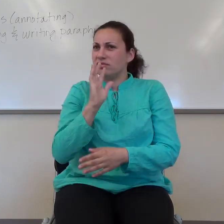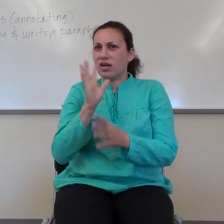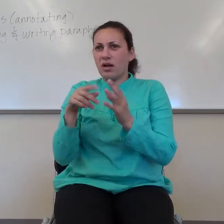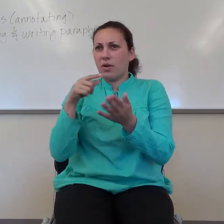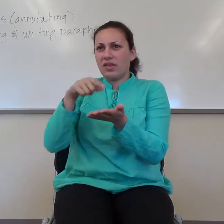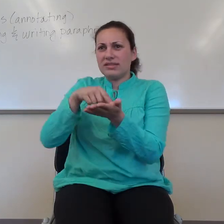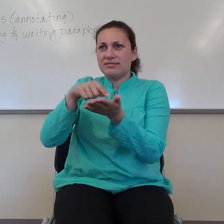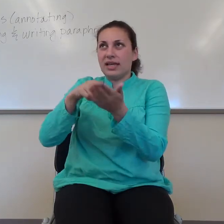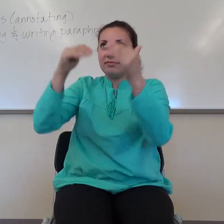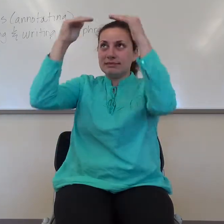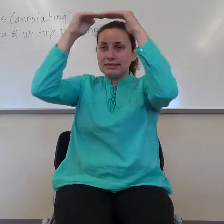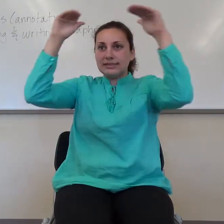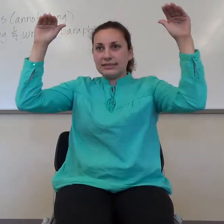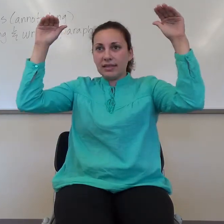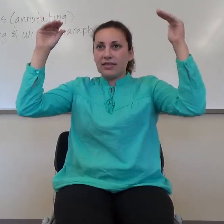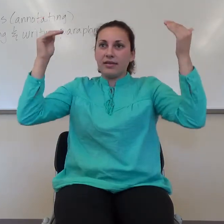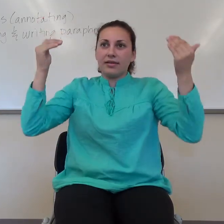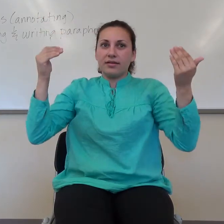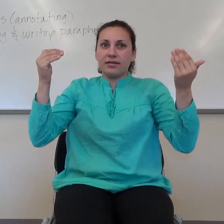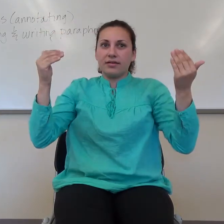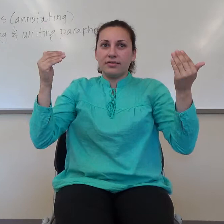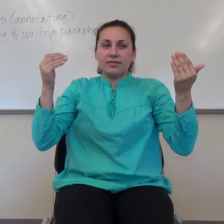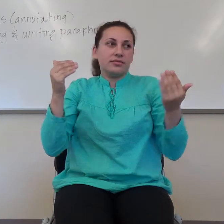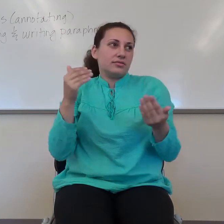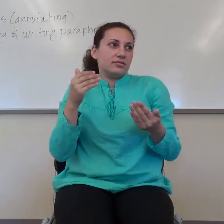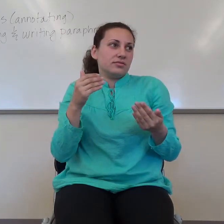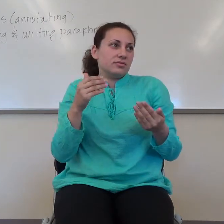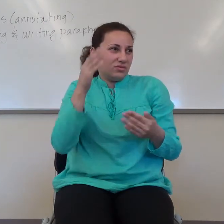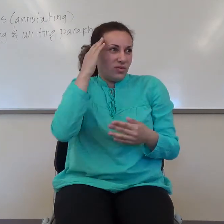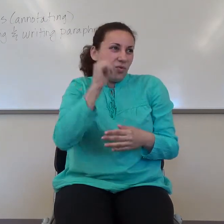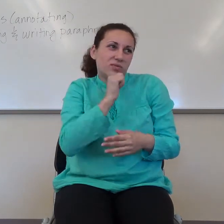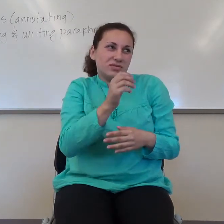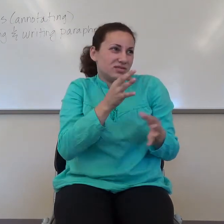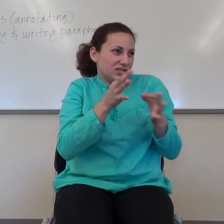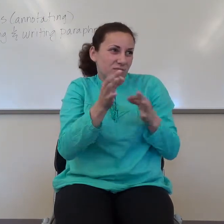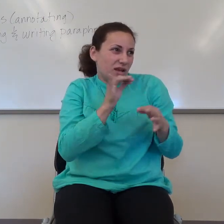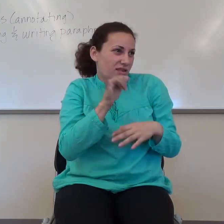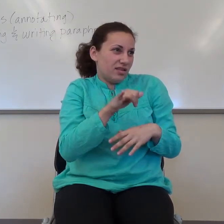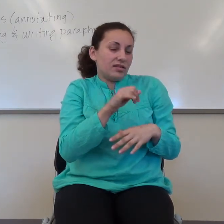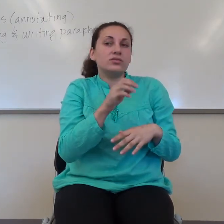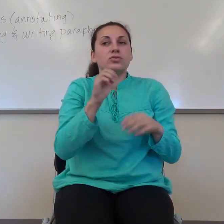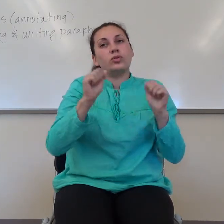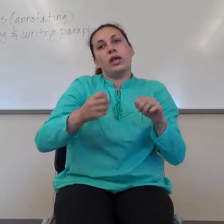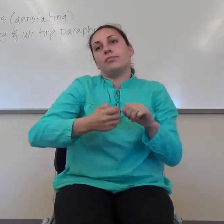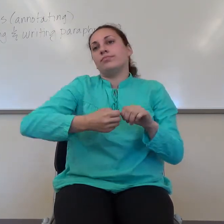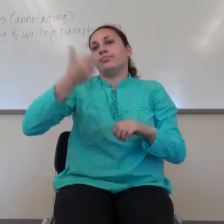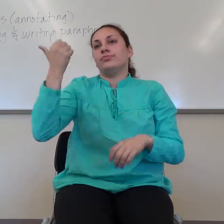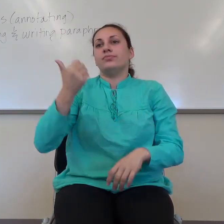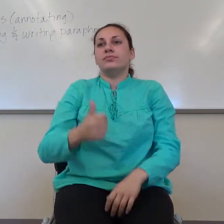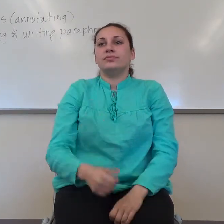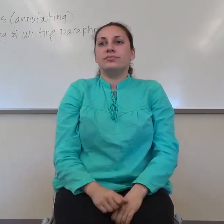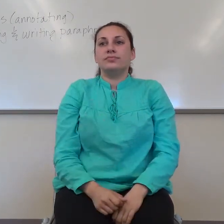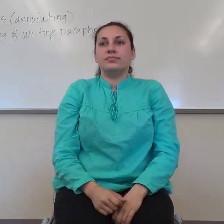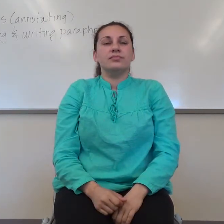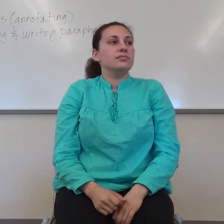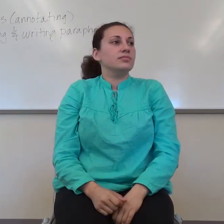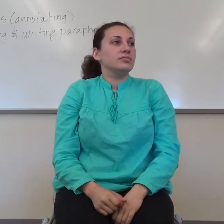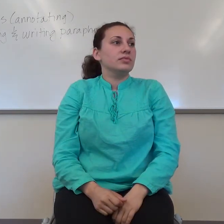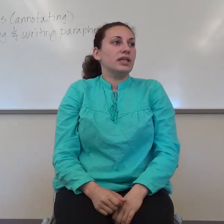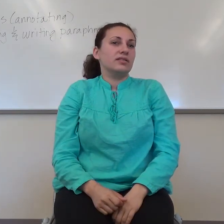really understand this one, you can kind of figure out by process of elimination which one is right. Okay, yeah, and again, this